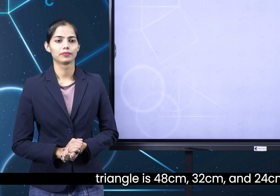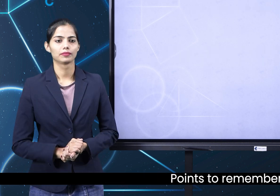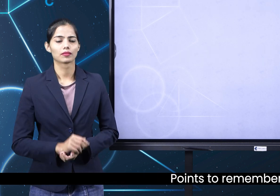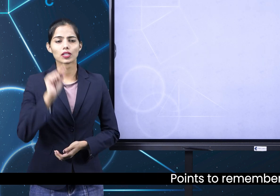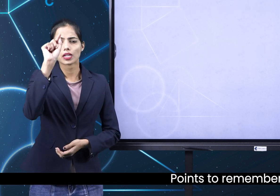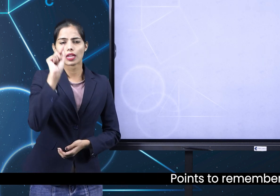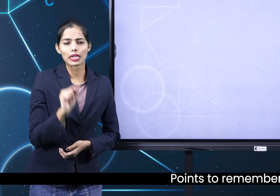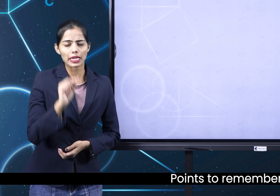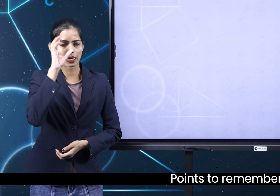Points to remember.